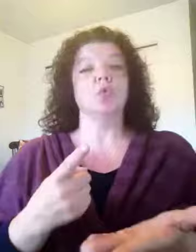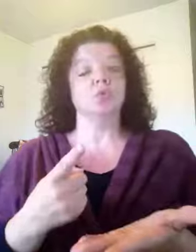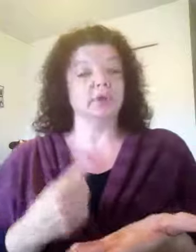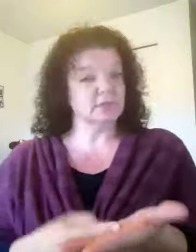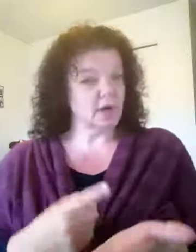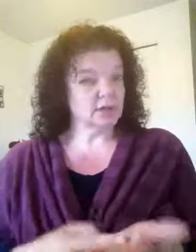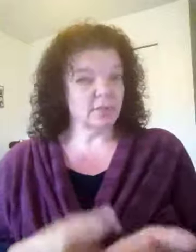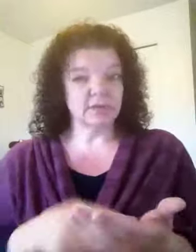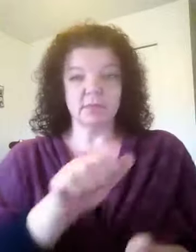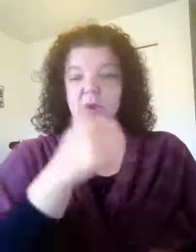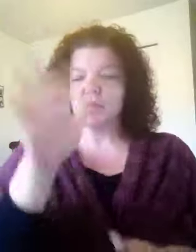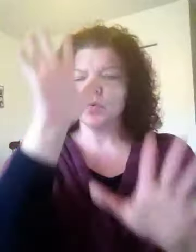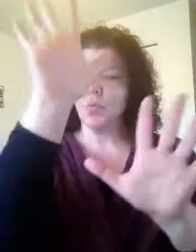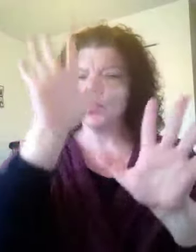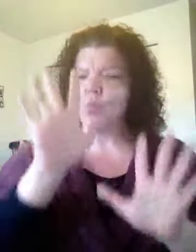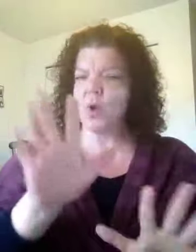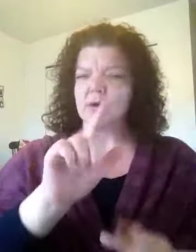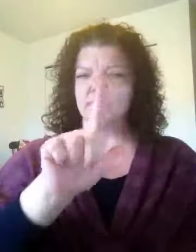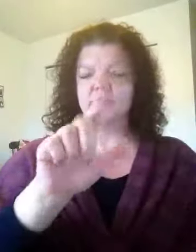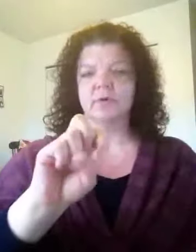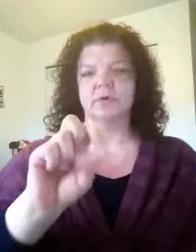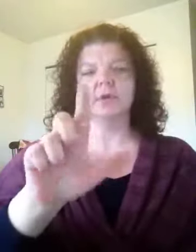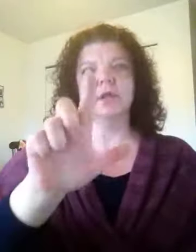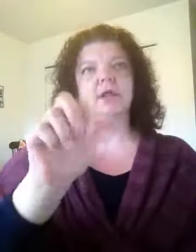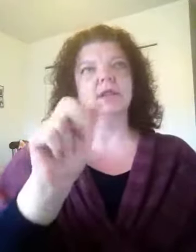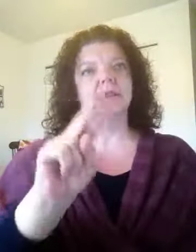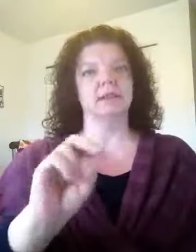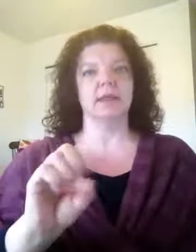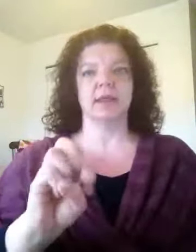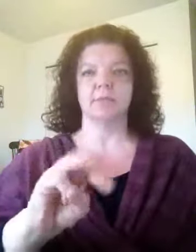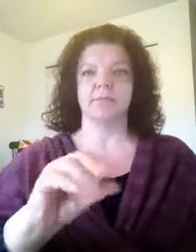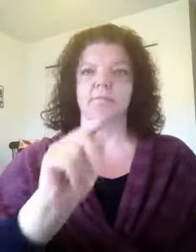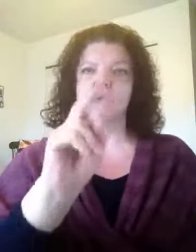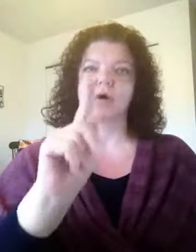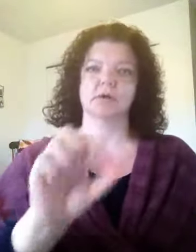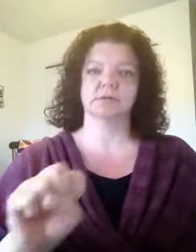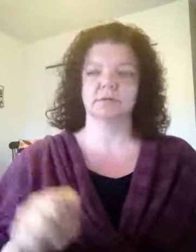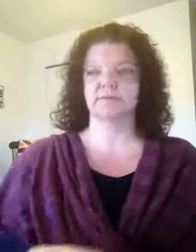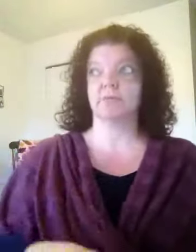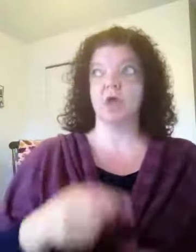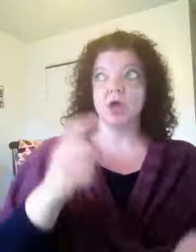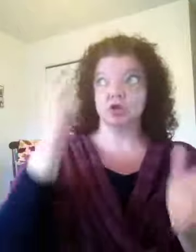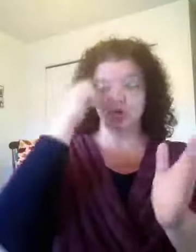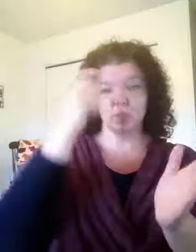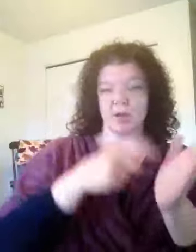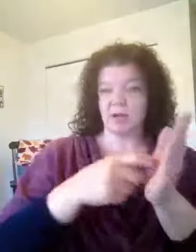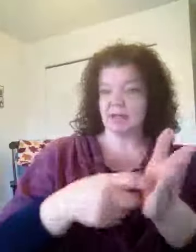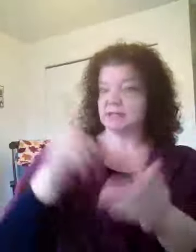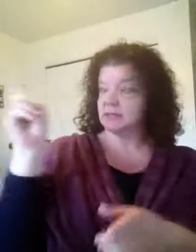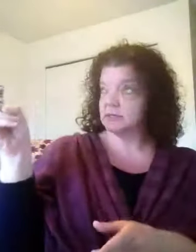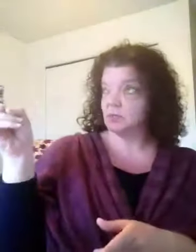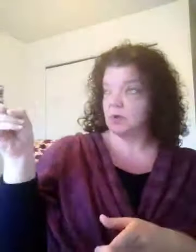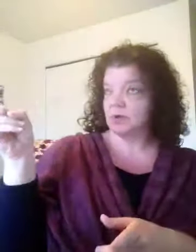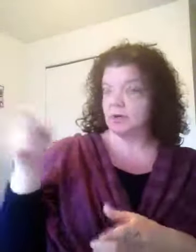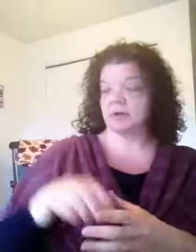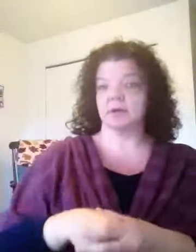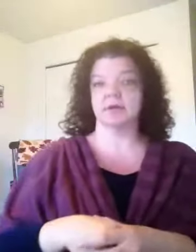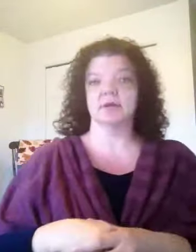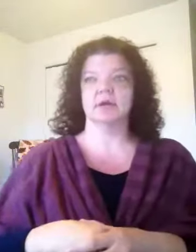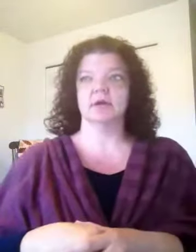landmarks. Let's see if we recognize this one. Okay. Go ahead and talk to your face partner this time. See if you can figure out what this